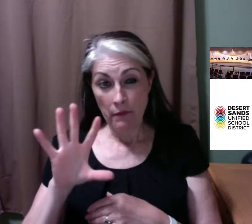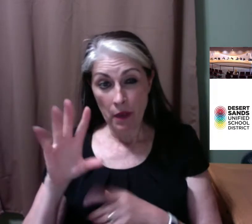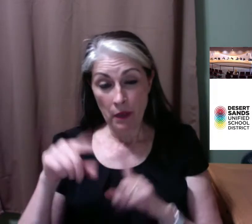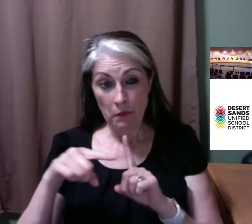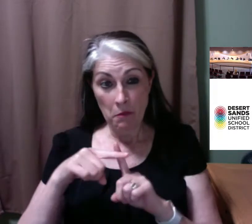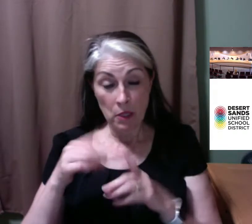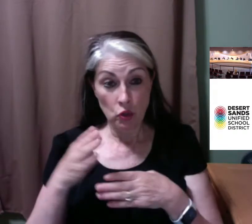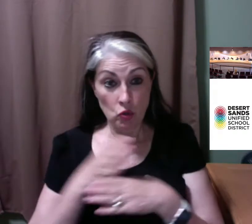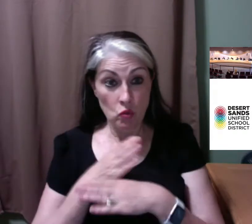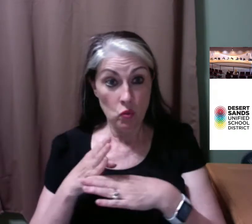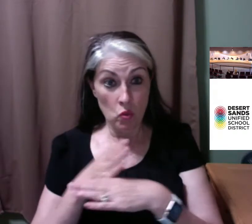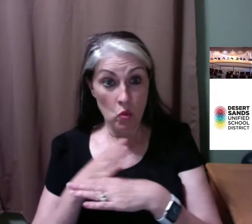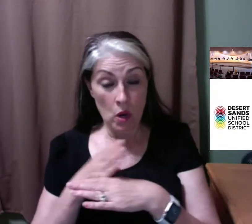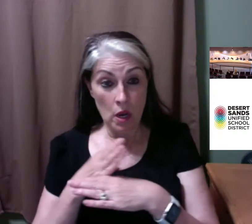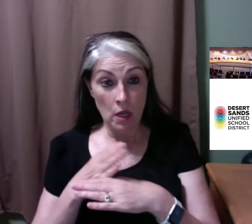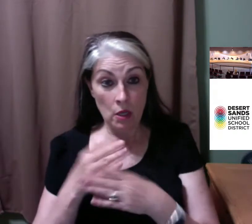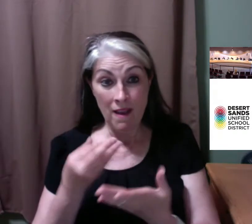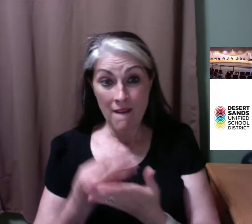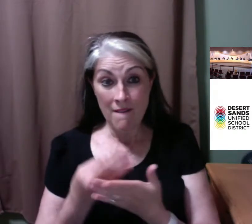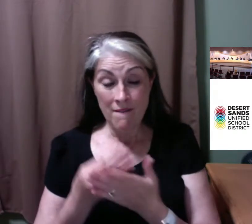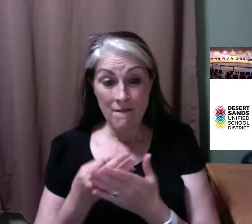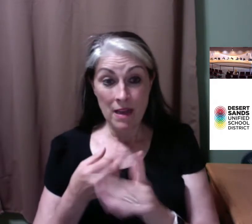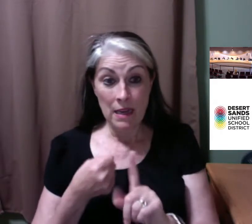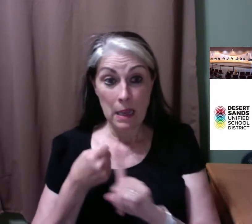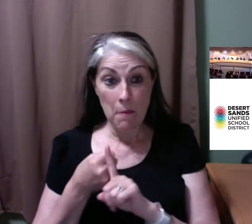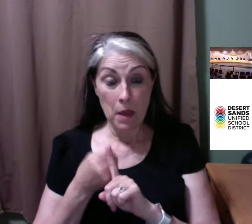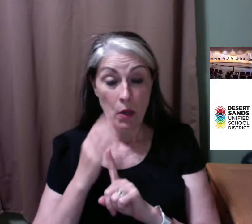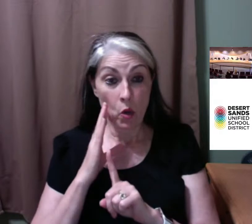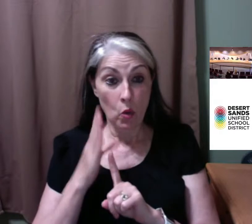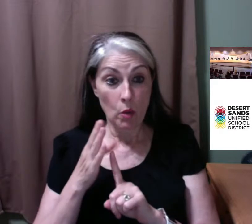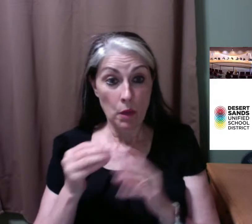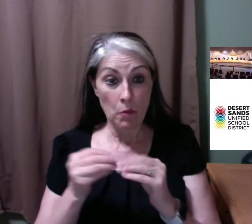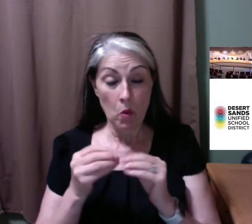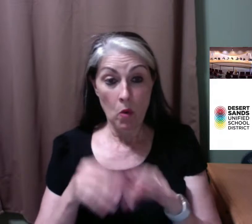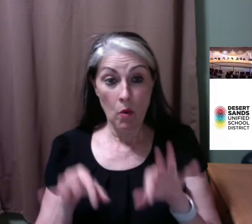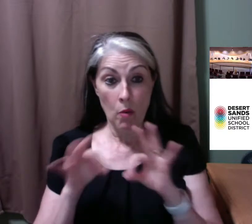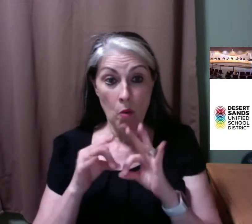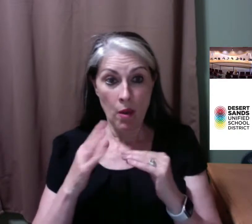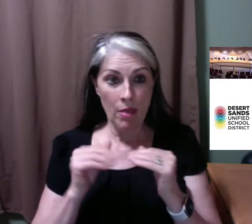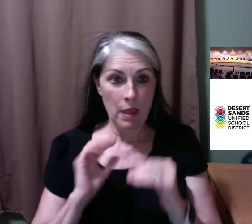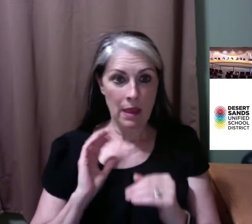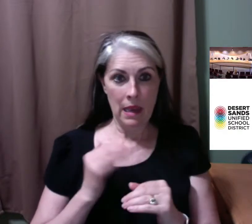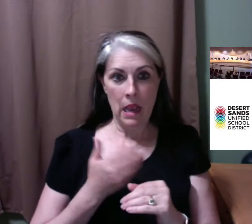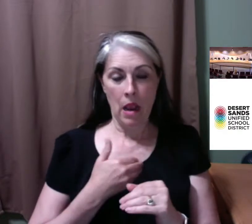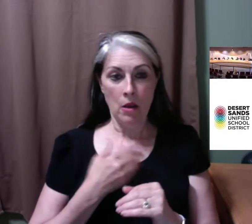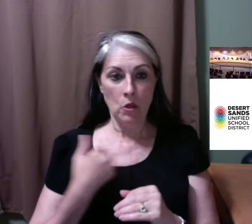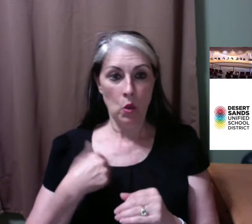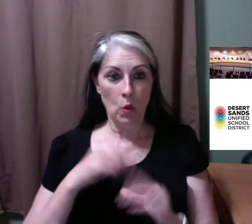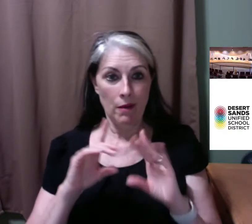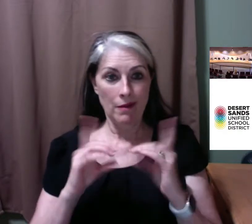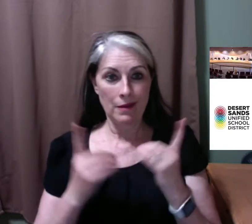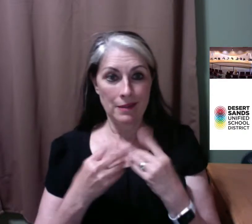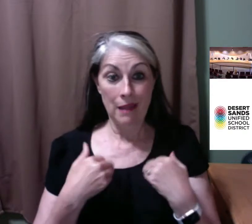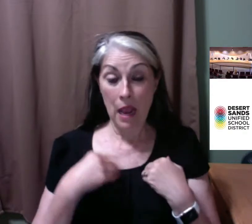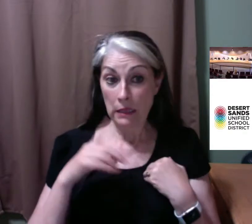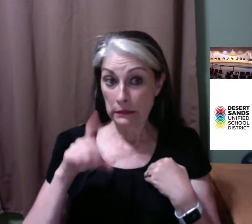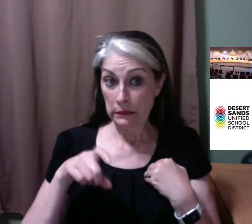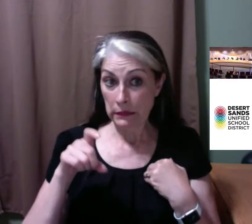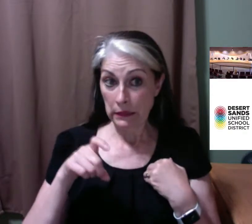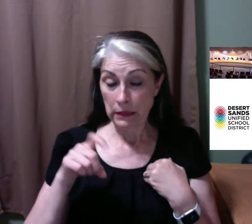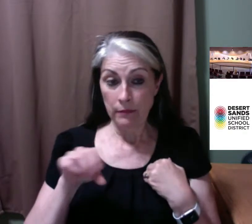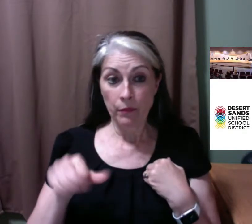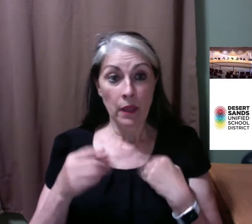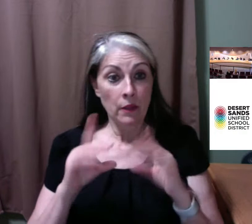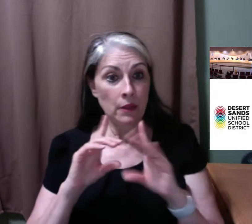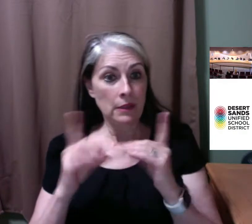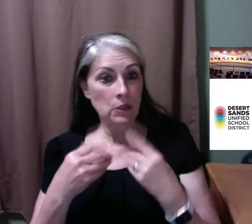range, but their funding will be impacted more significantly than ours because we're a district that has needs. There's another district